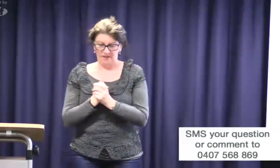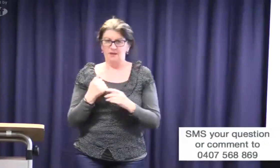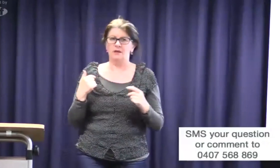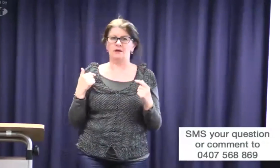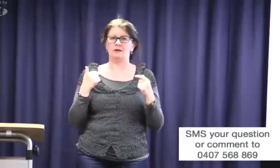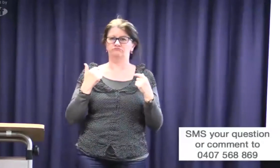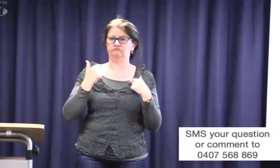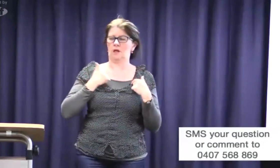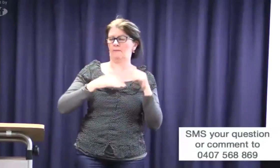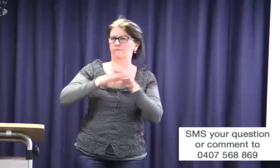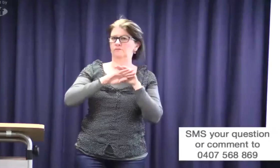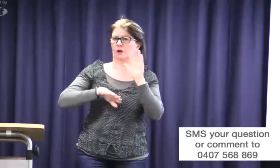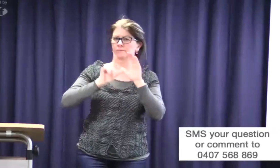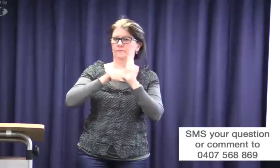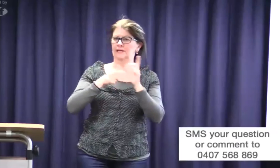Yep. Hello.